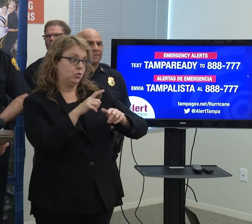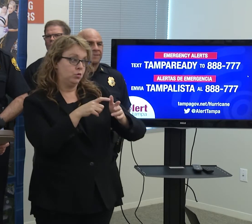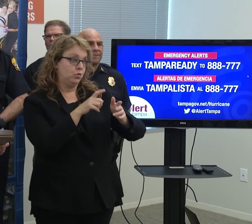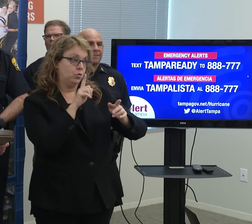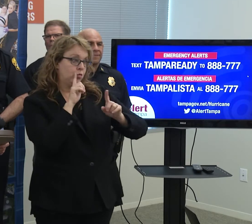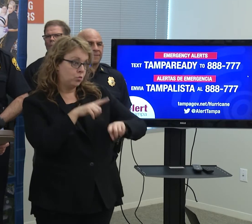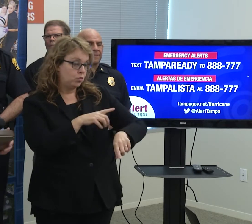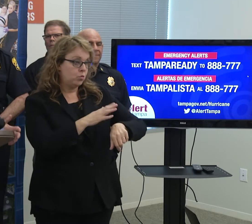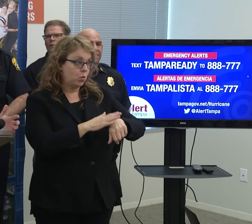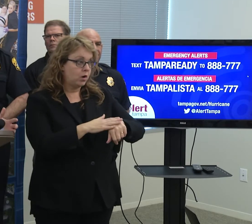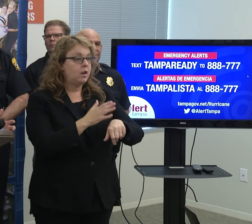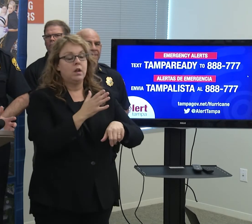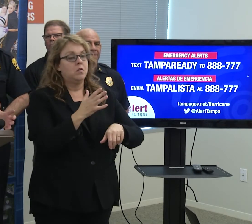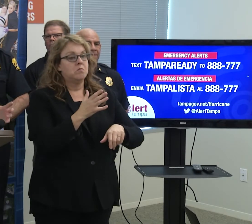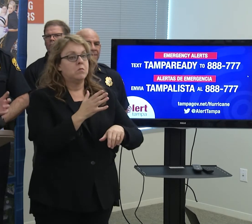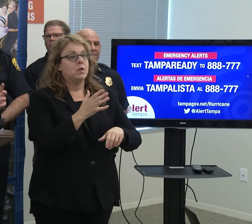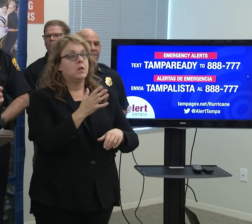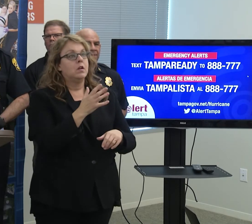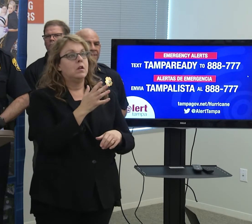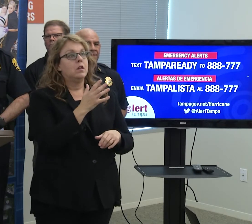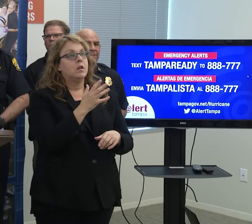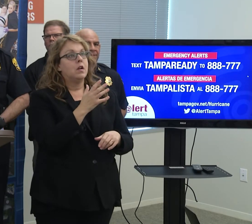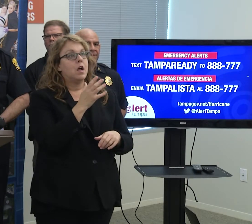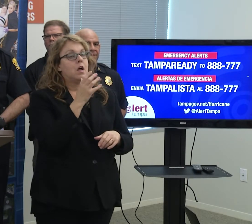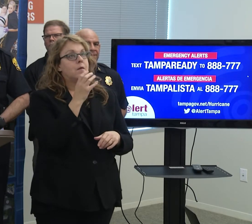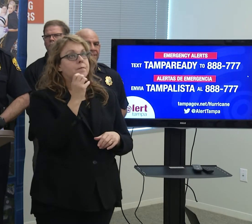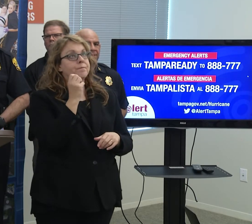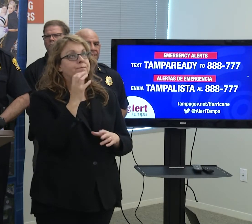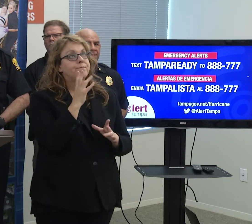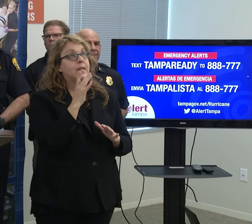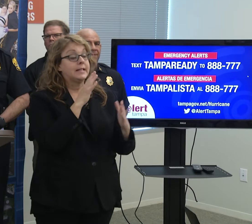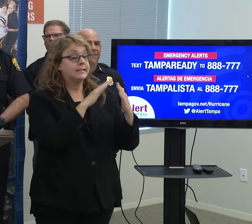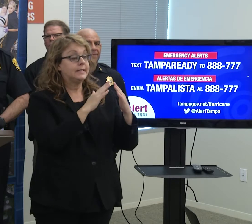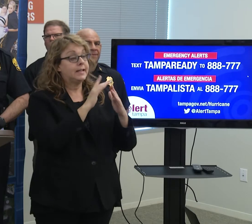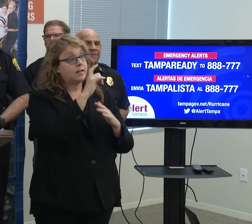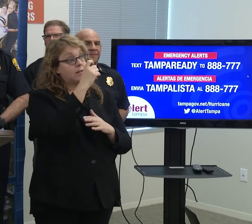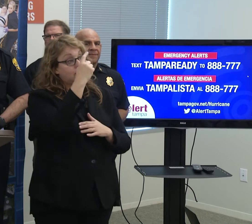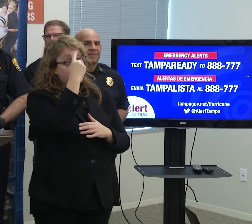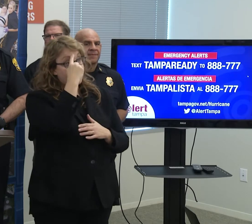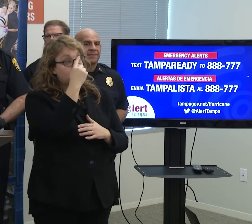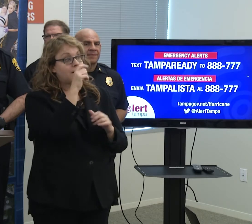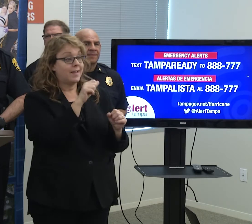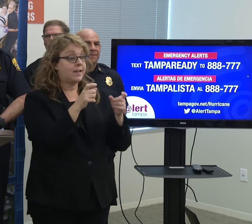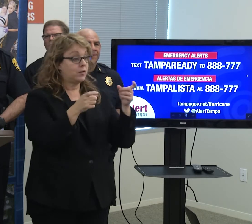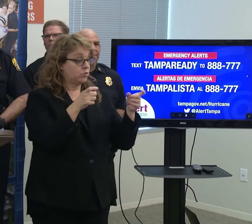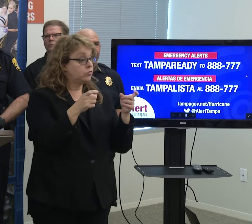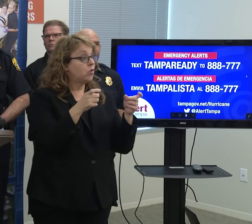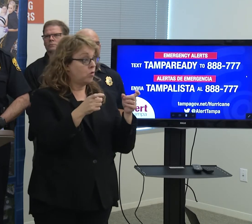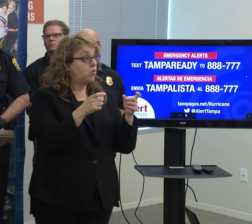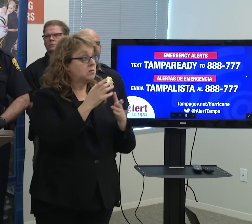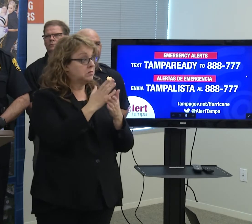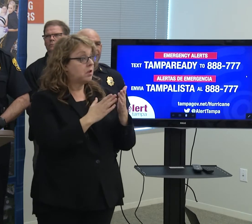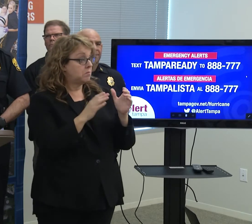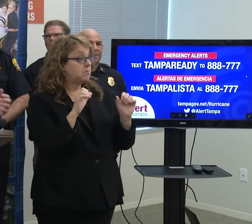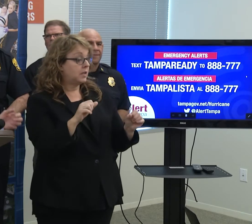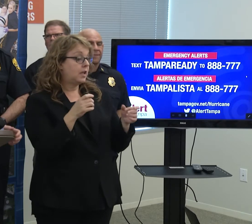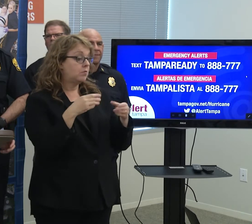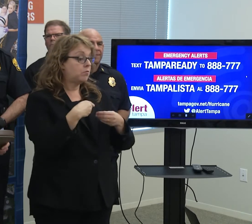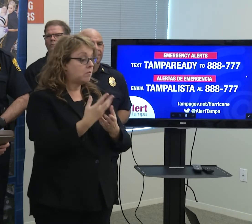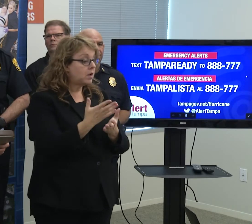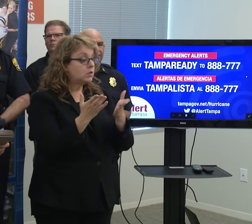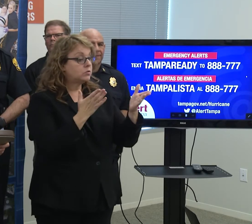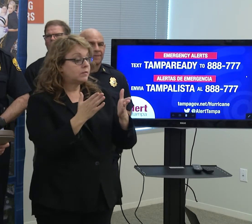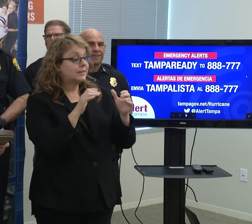instruction. There are a lot of things that the city government can control. There are a lot of services that we